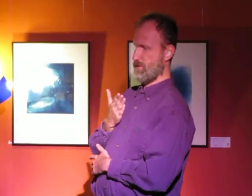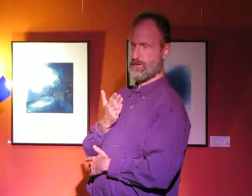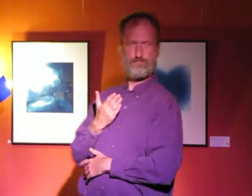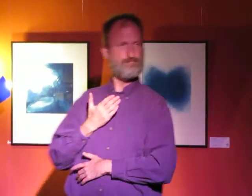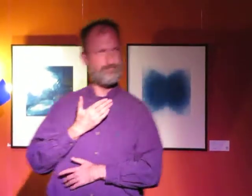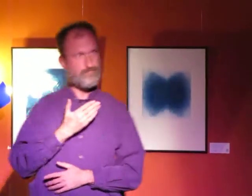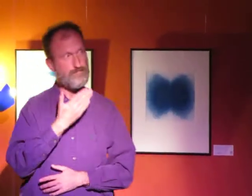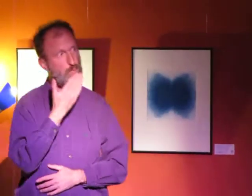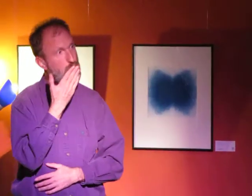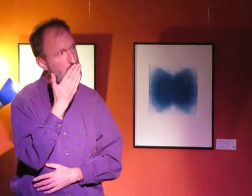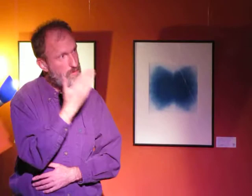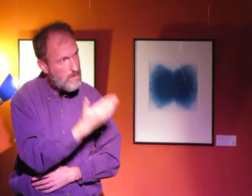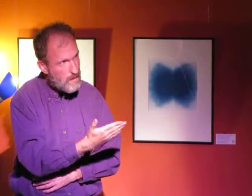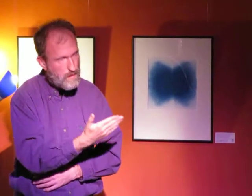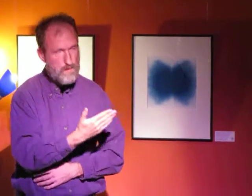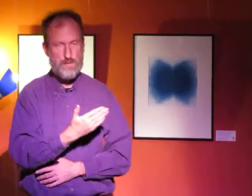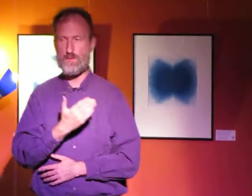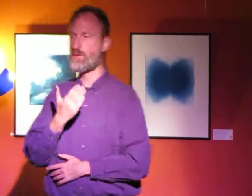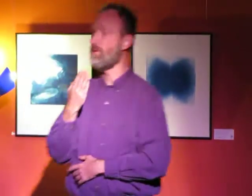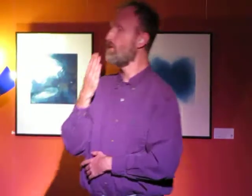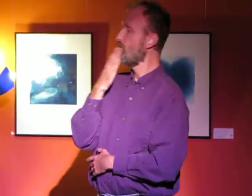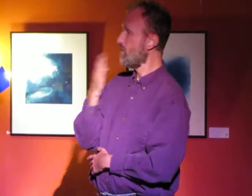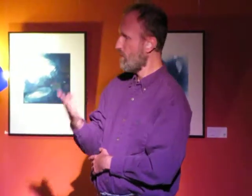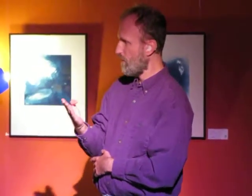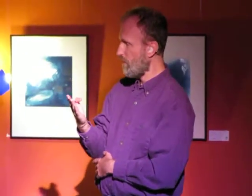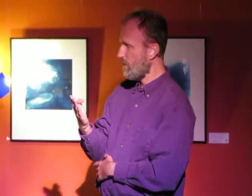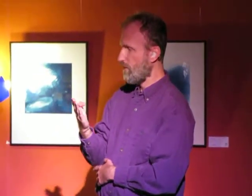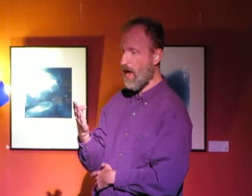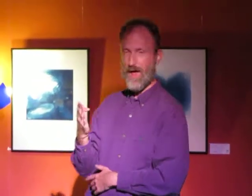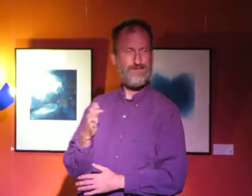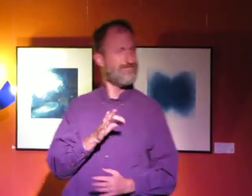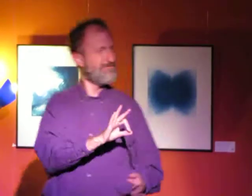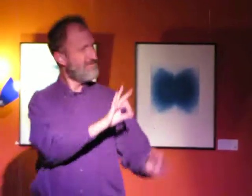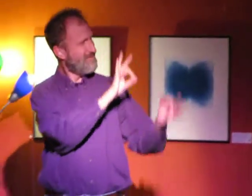Thank you. Thank you. Thank you.